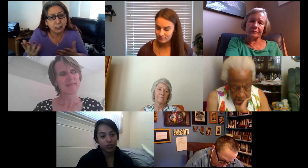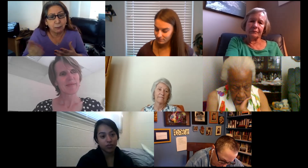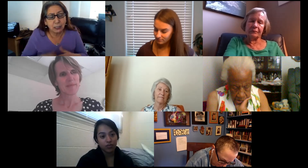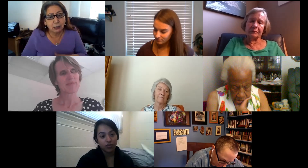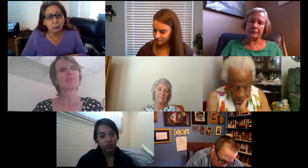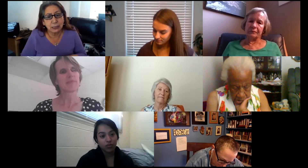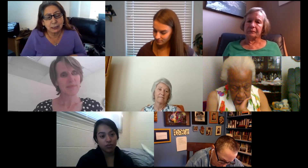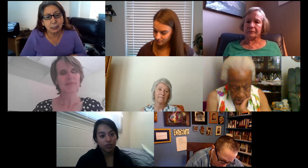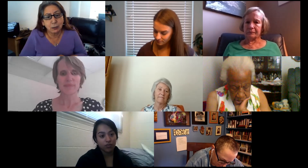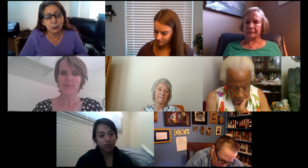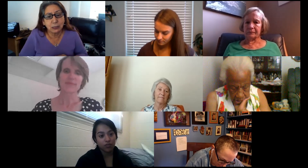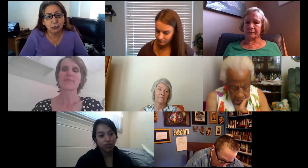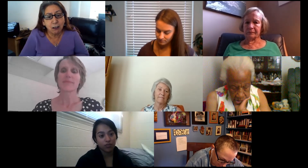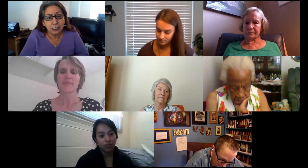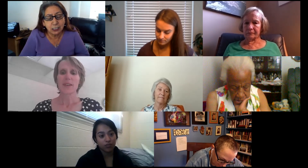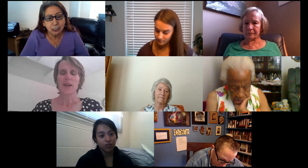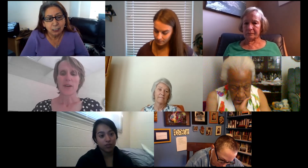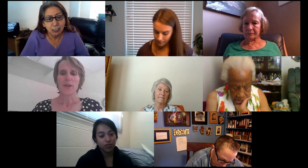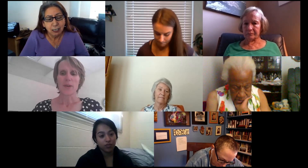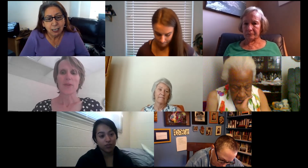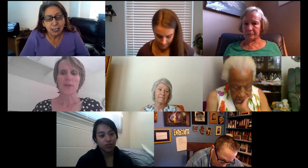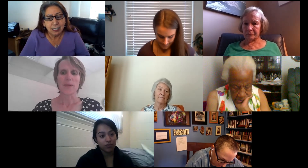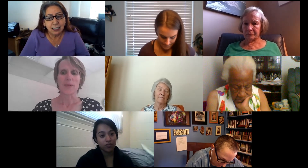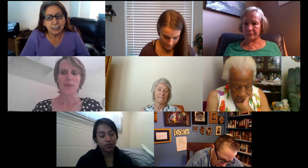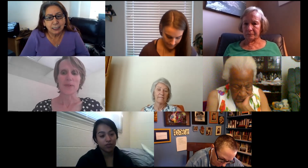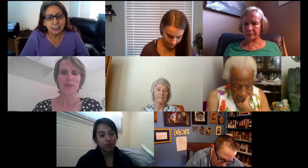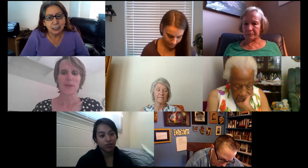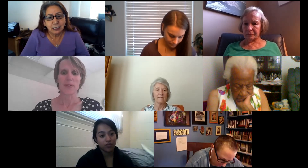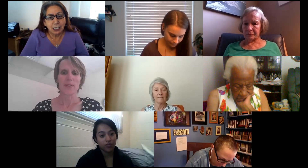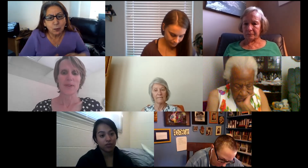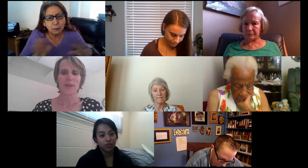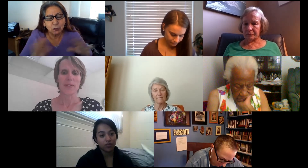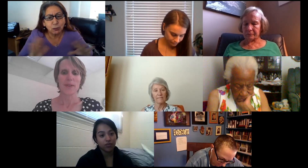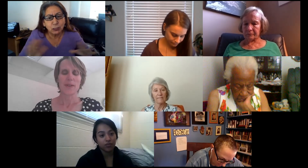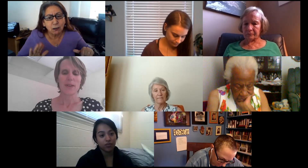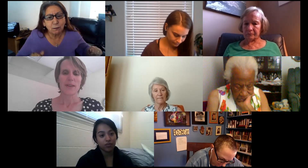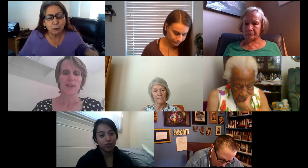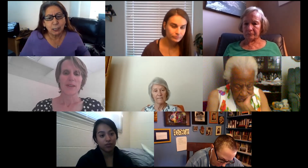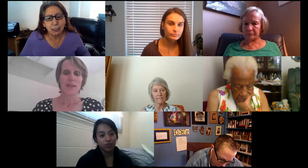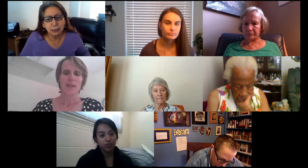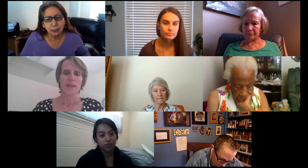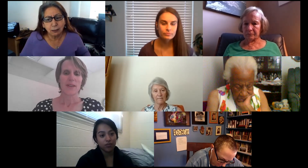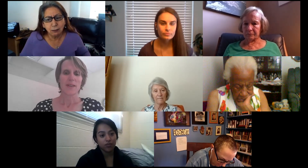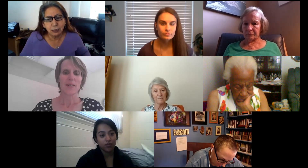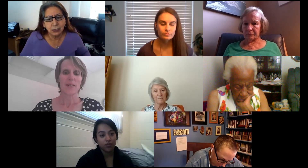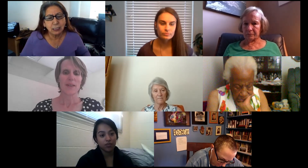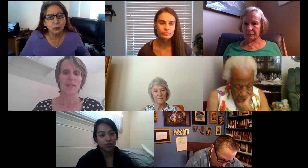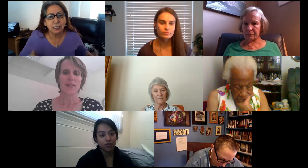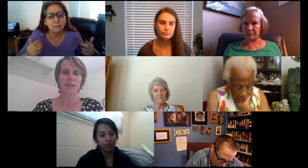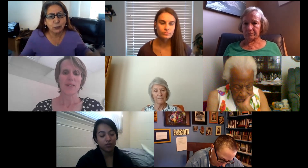thought my daughter was stuck up when she was in college. And she said, I don't want them to feel sorry for me. I said, no, this is not so they can feel